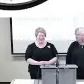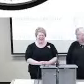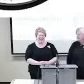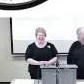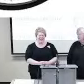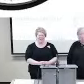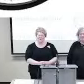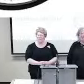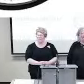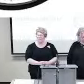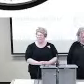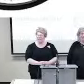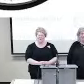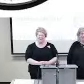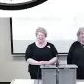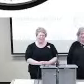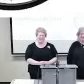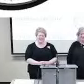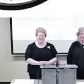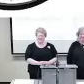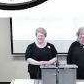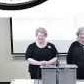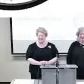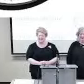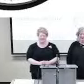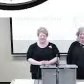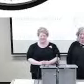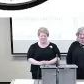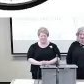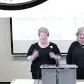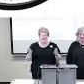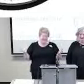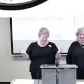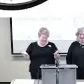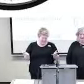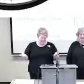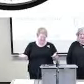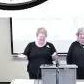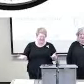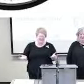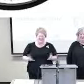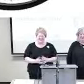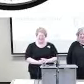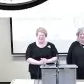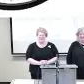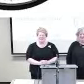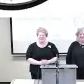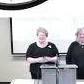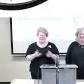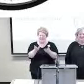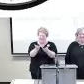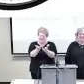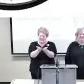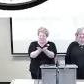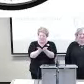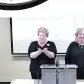we have to realize time is not just this invisible thing because it is invisible but this is